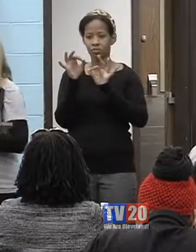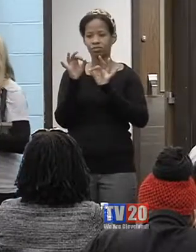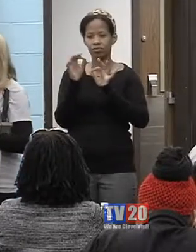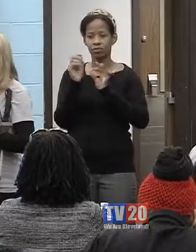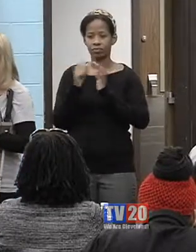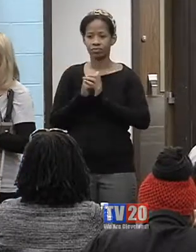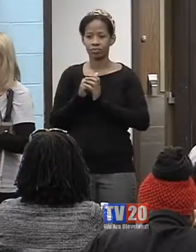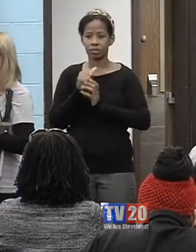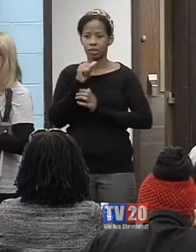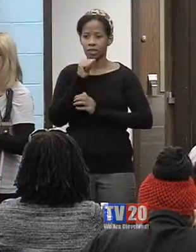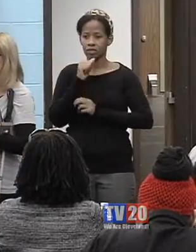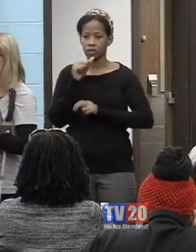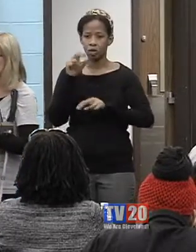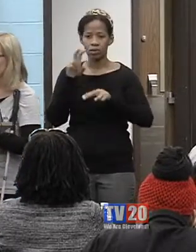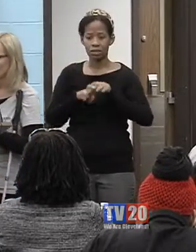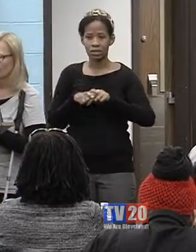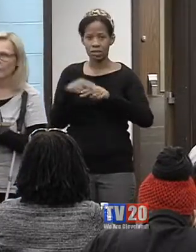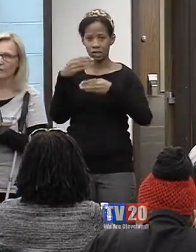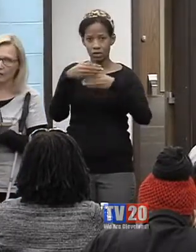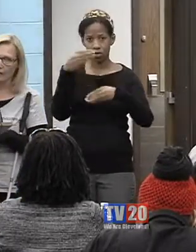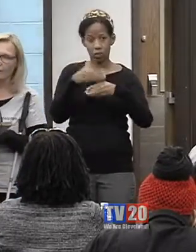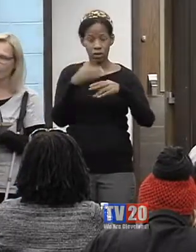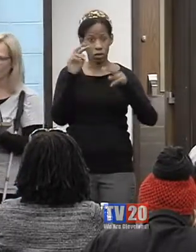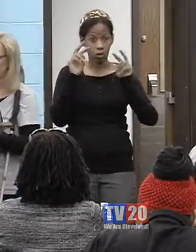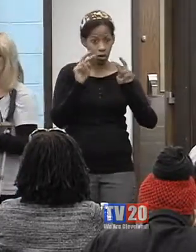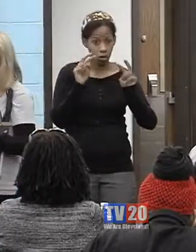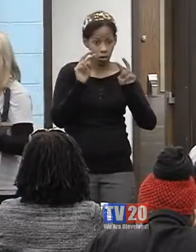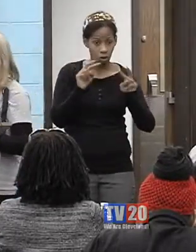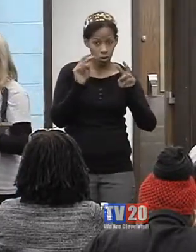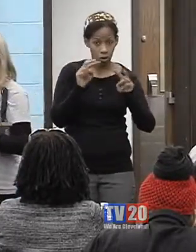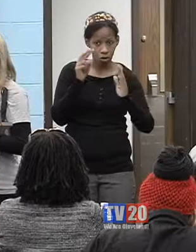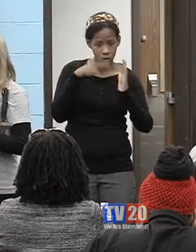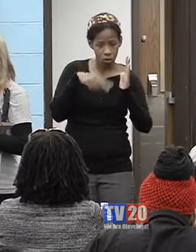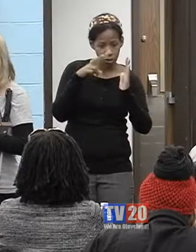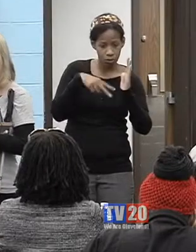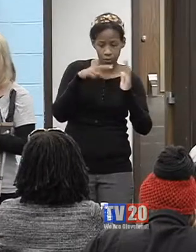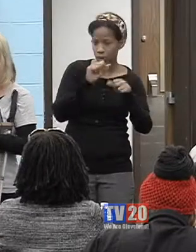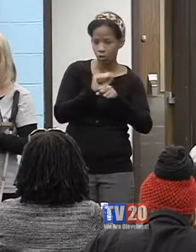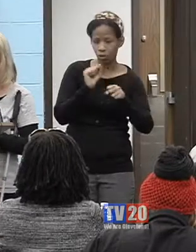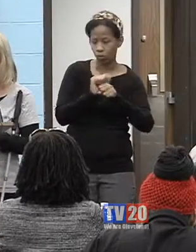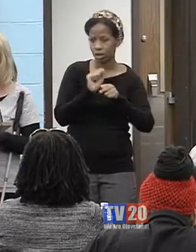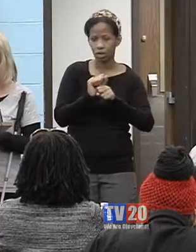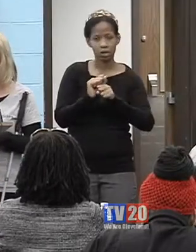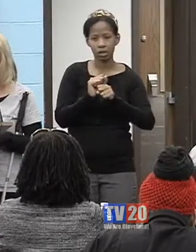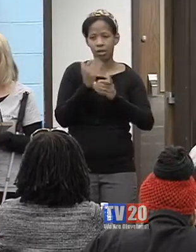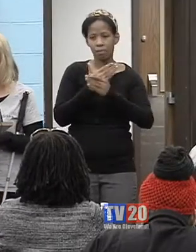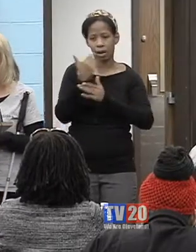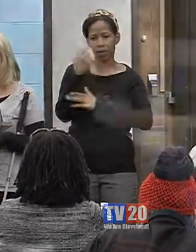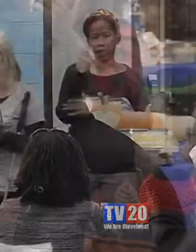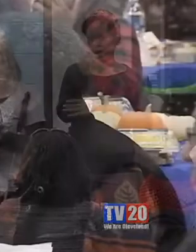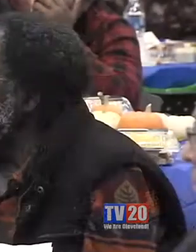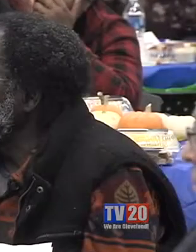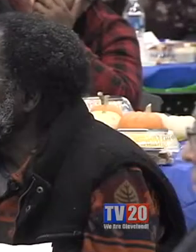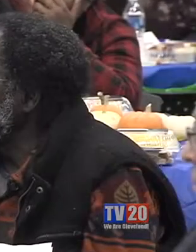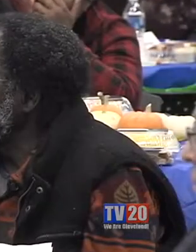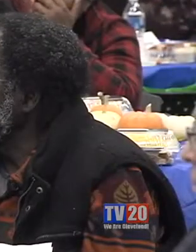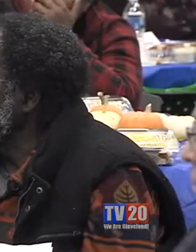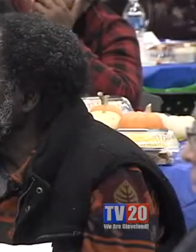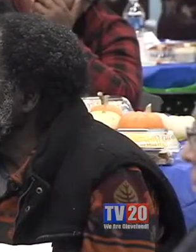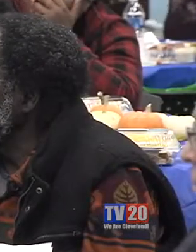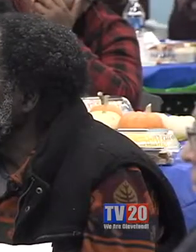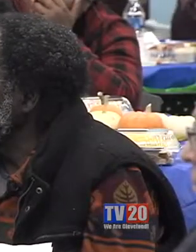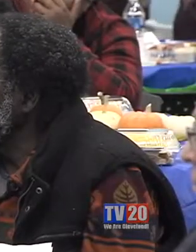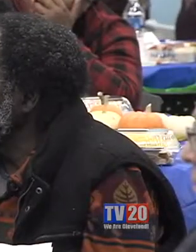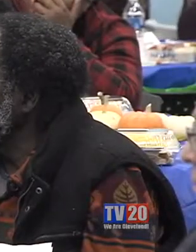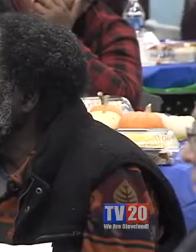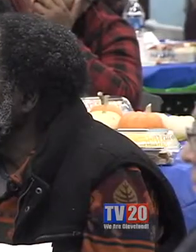And don't sit in front of the window looking out the window when you're reading or doing needlework or any of those types of things, or mechanically or whatever it might